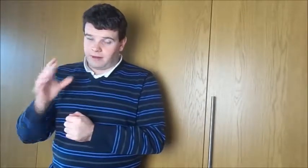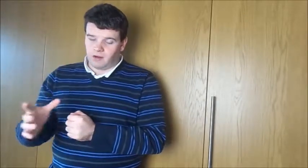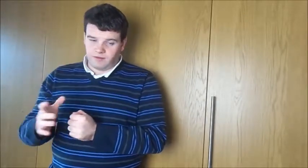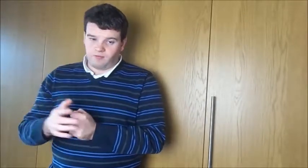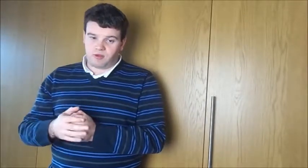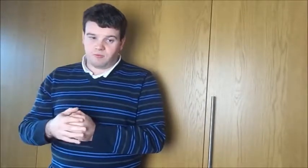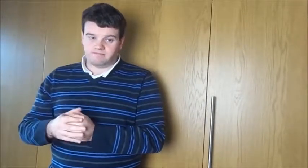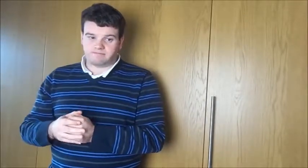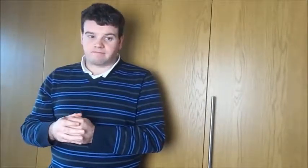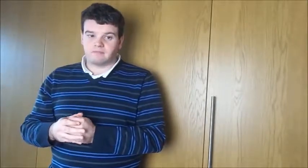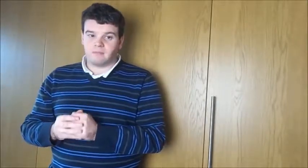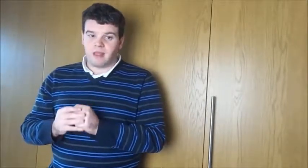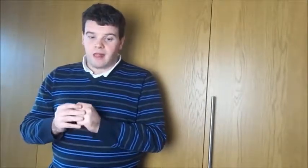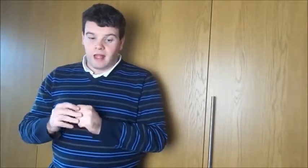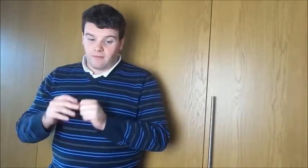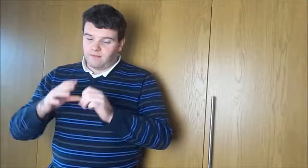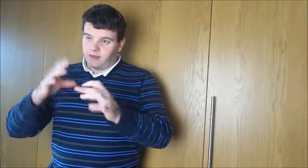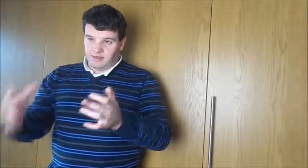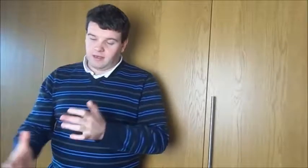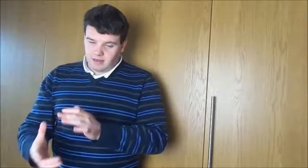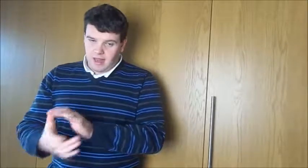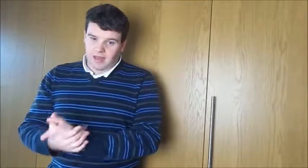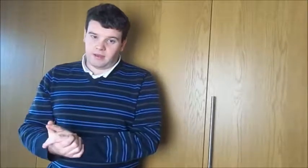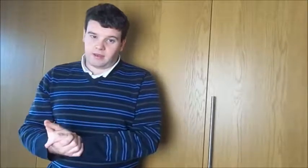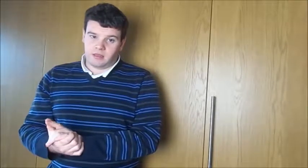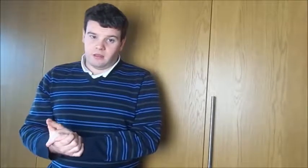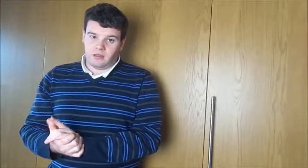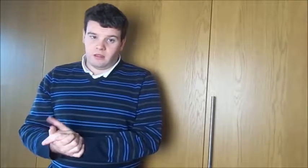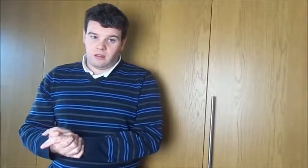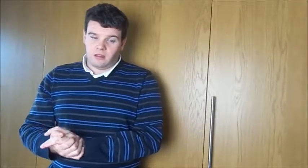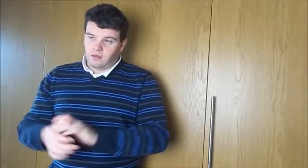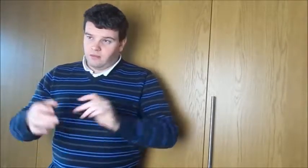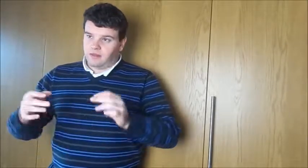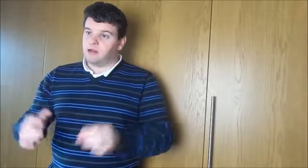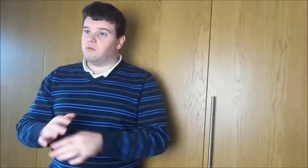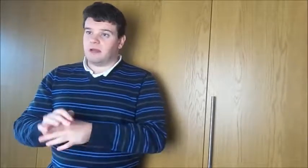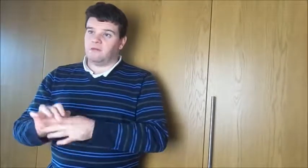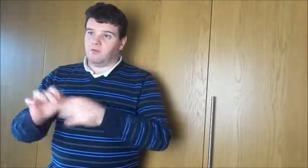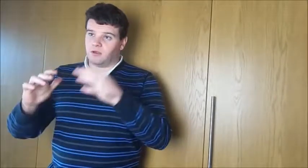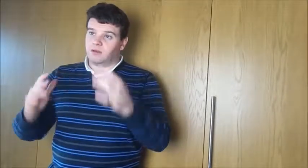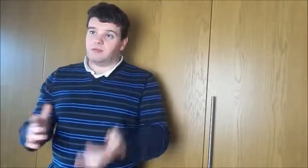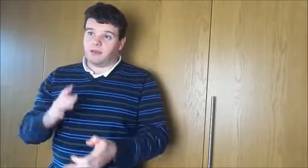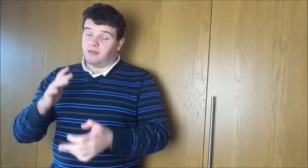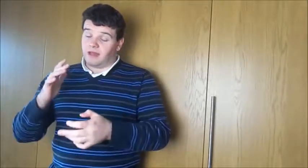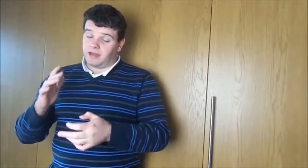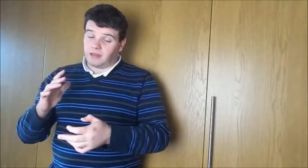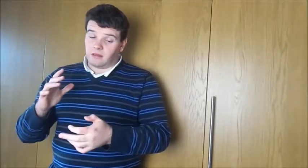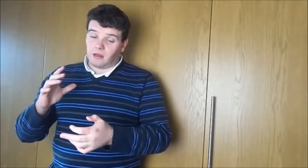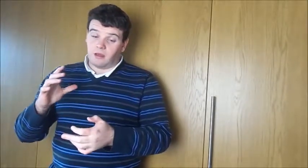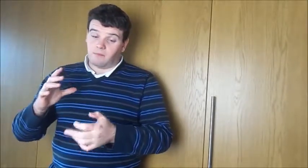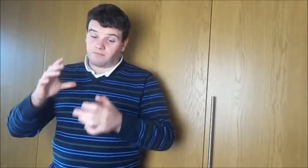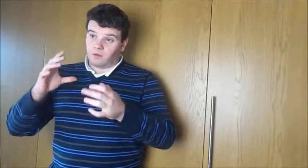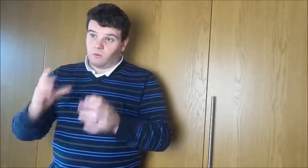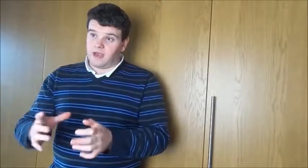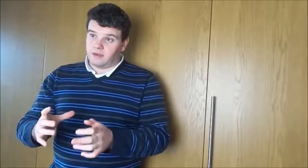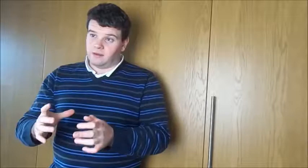back over to Britain. And they did, and the initial plan was going to be that